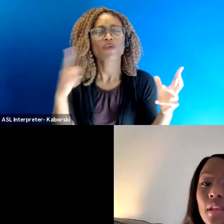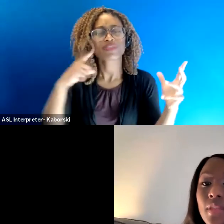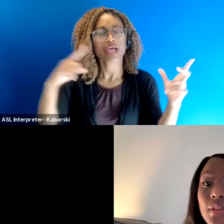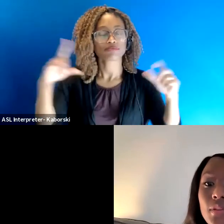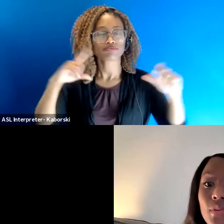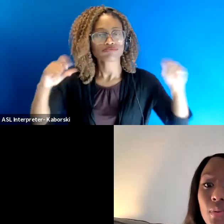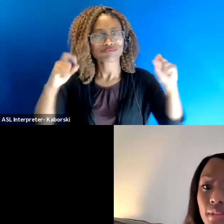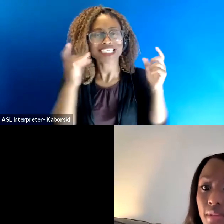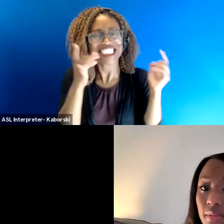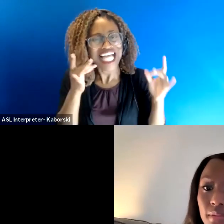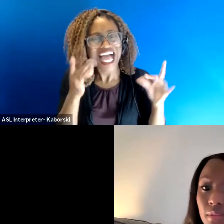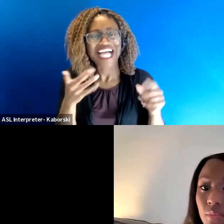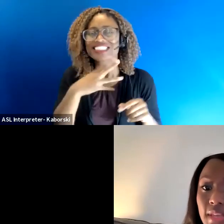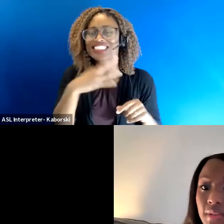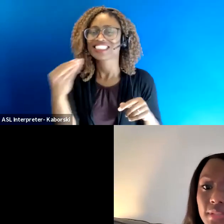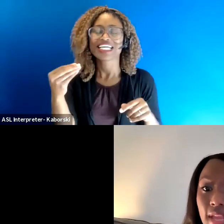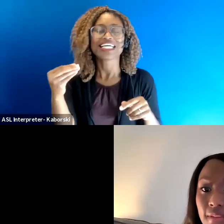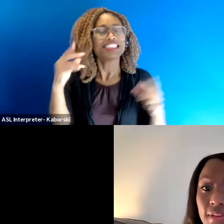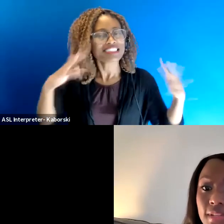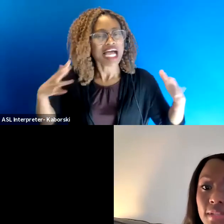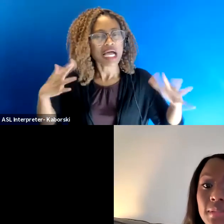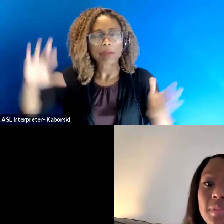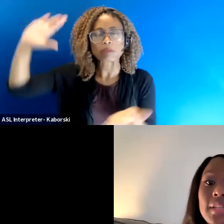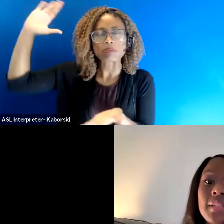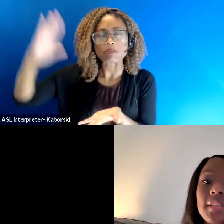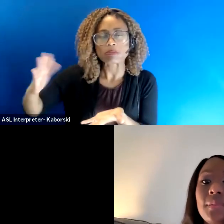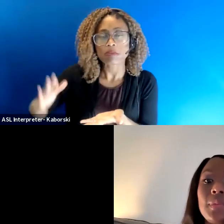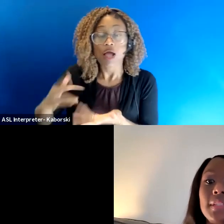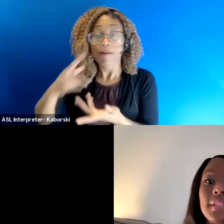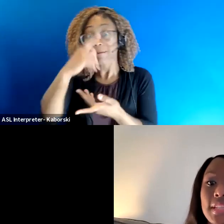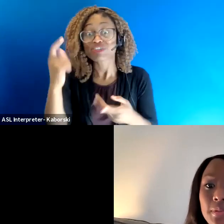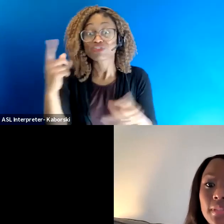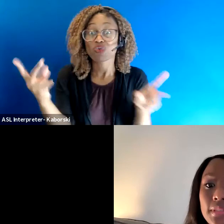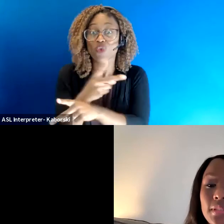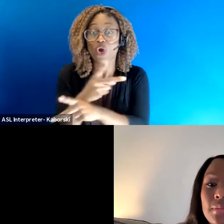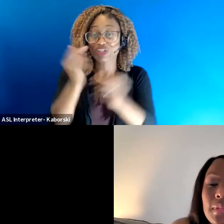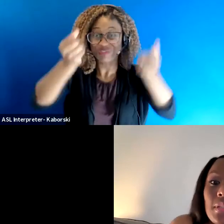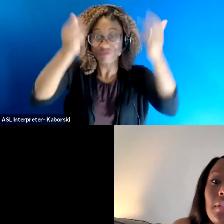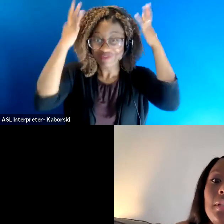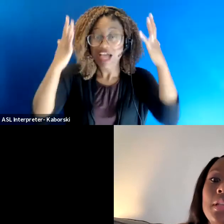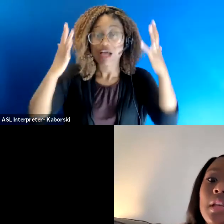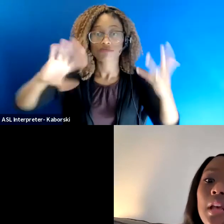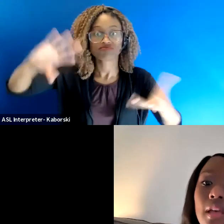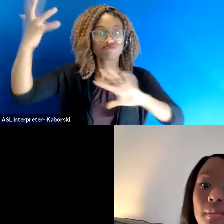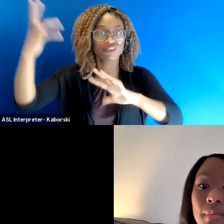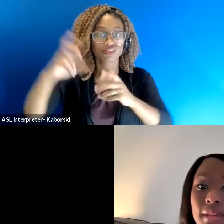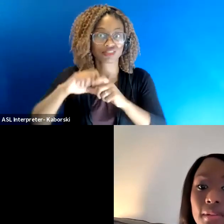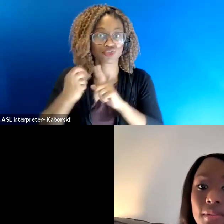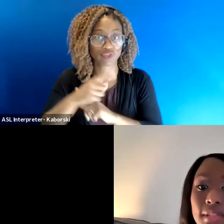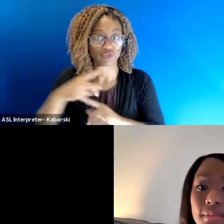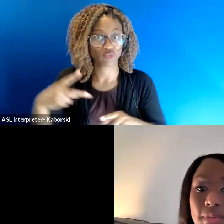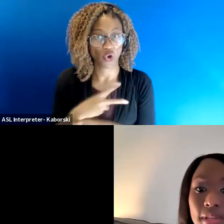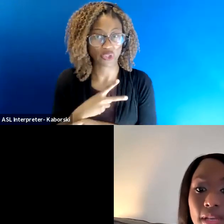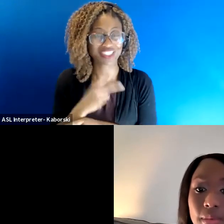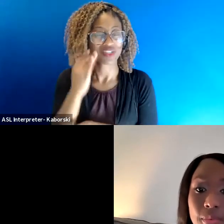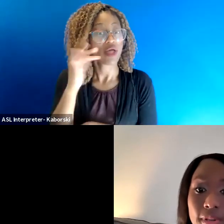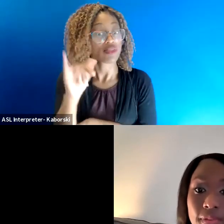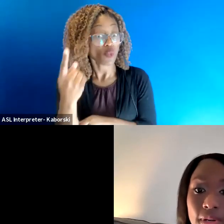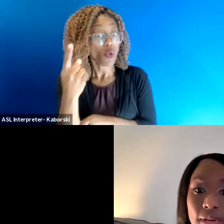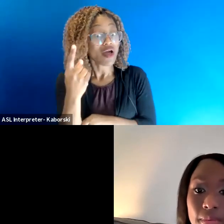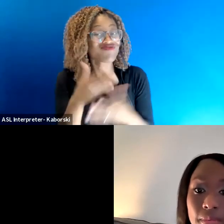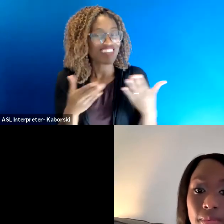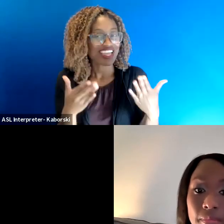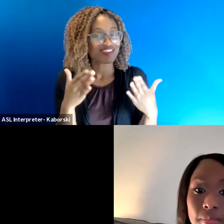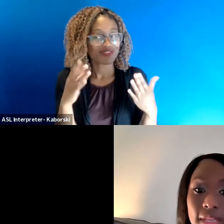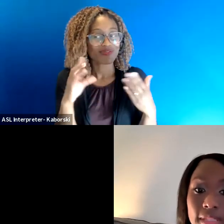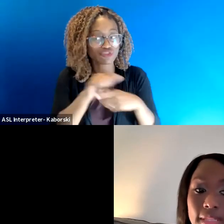and without sirens, because it will exacerbate the situation. I know that's one of